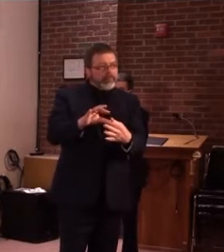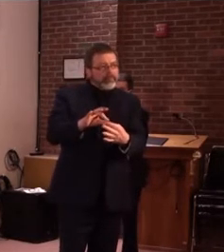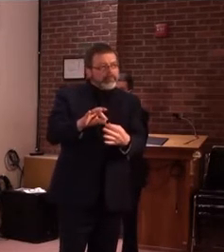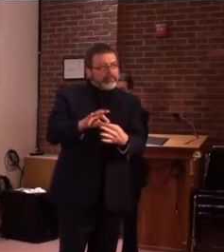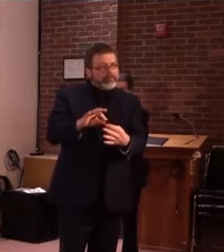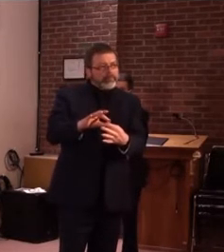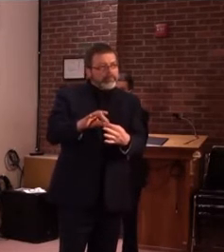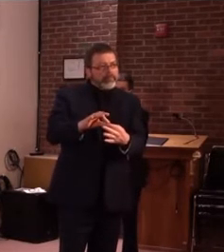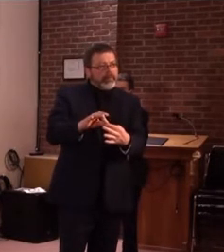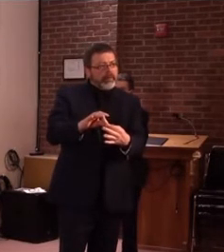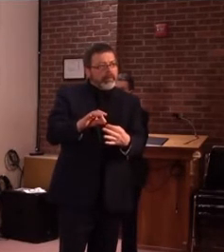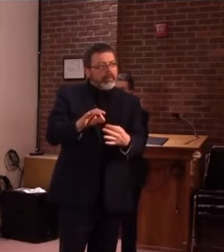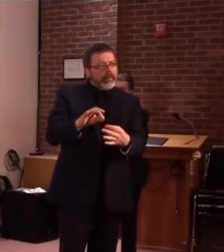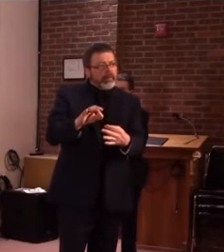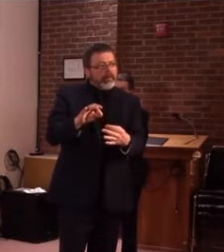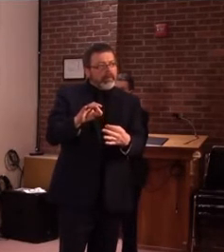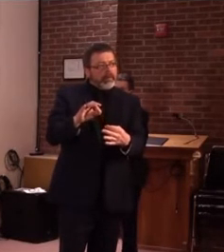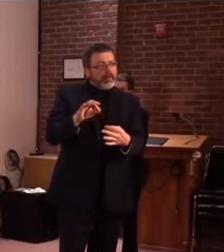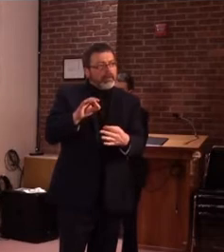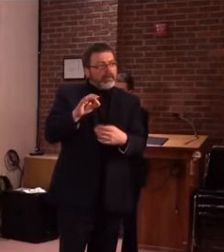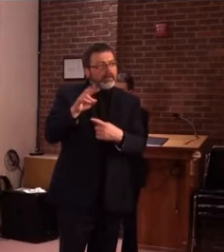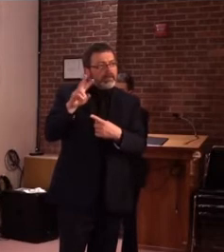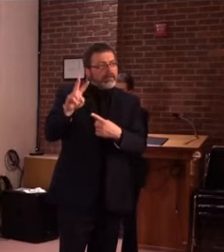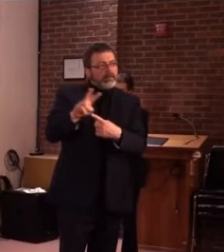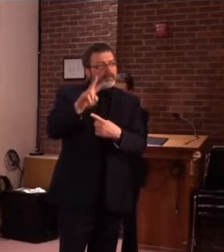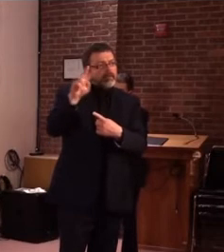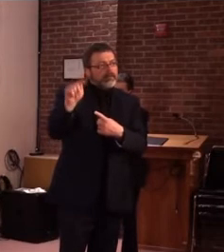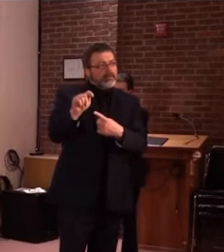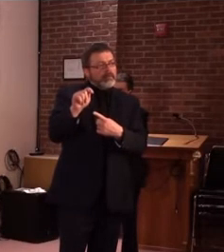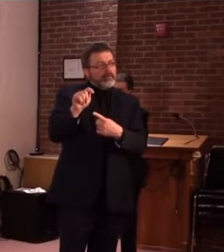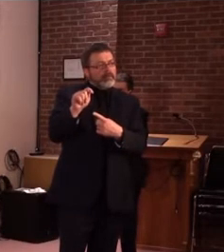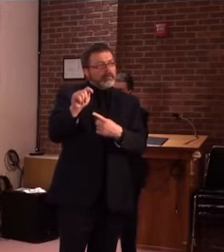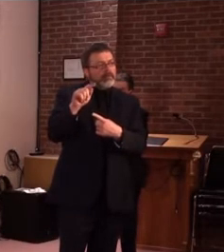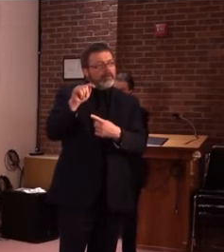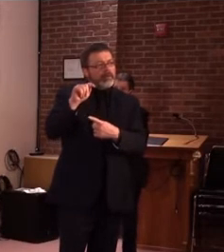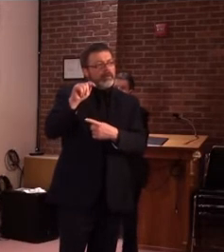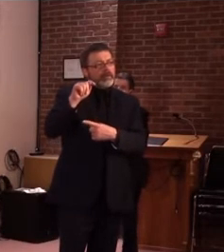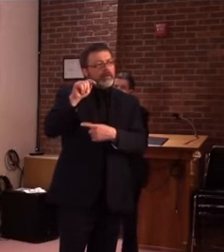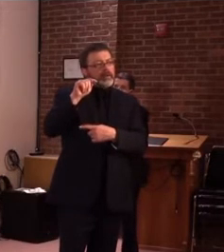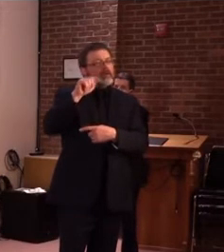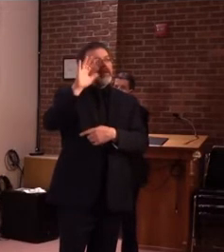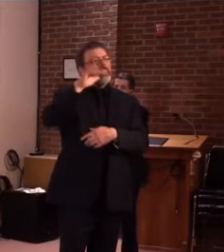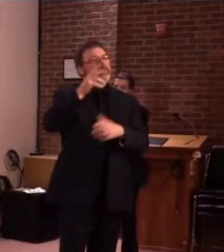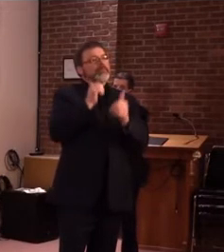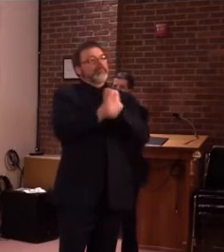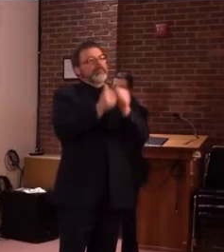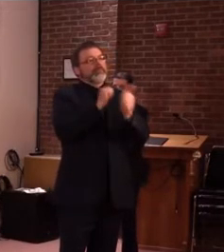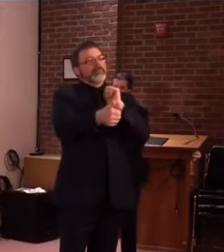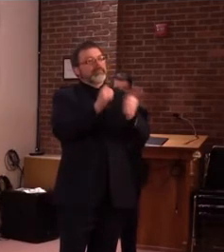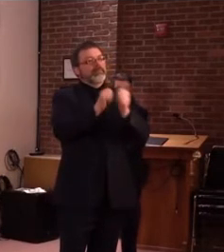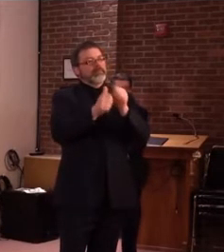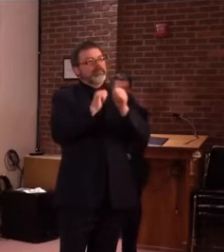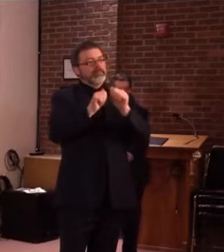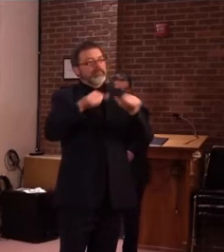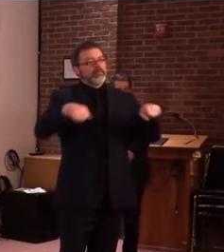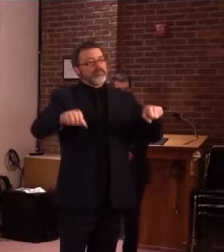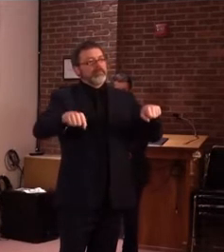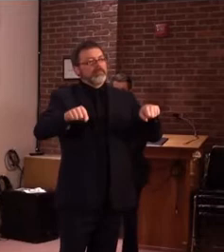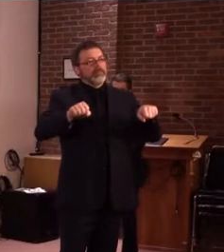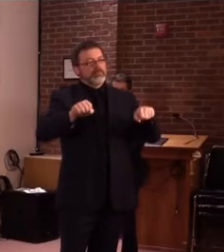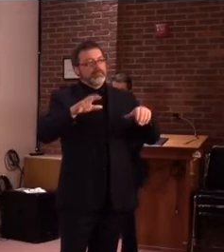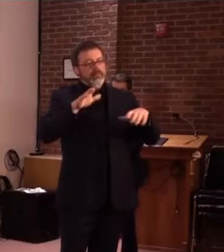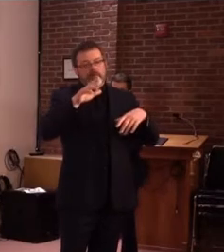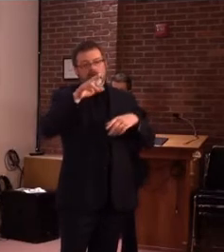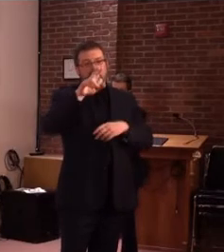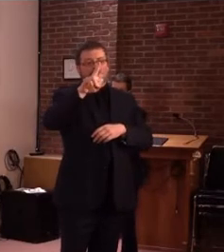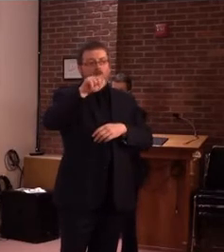Thunder, motorcycle group that does a Memorial Weekend ride every year. They end in